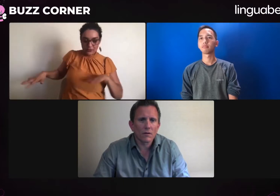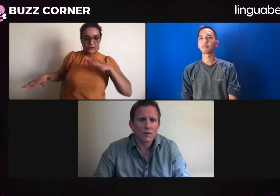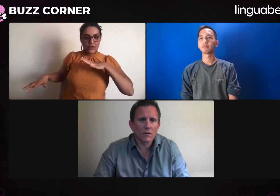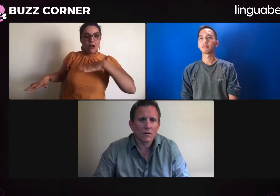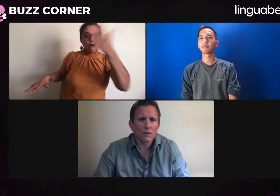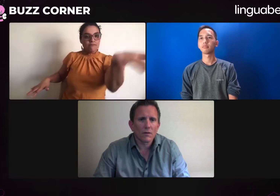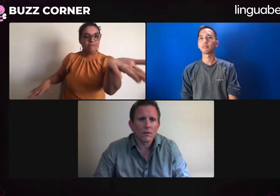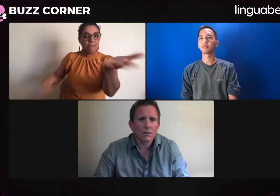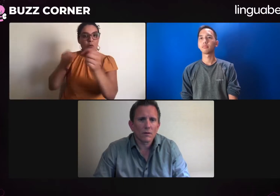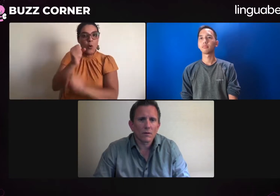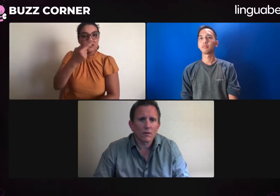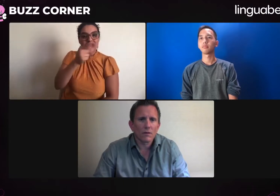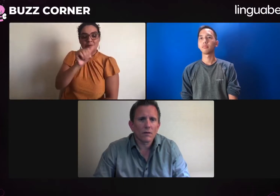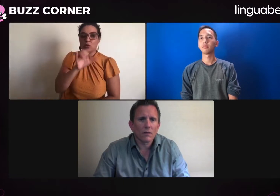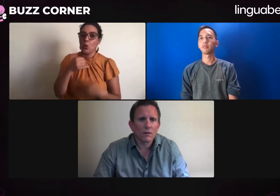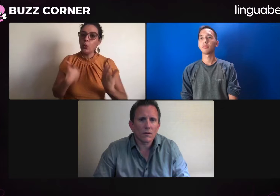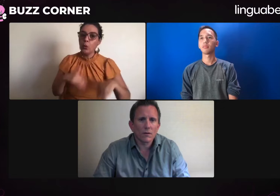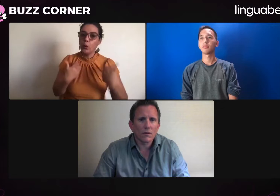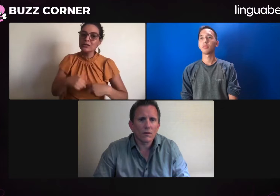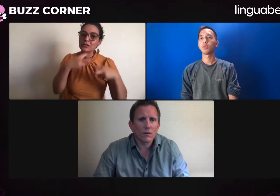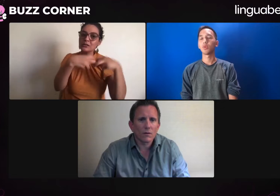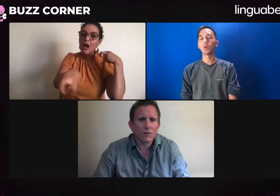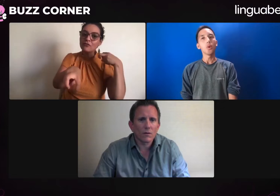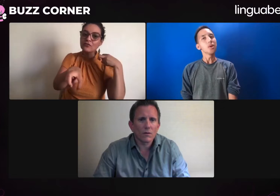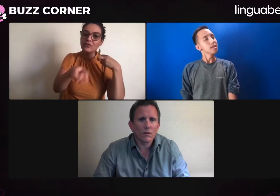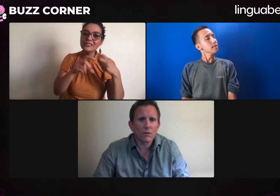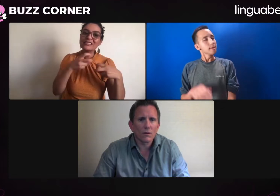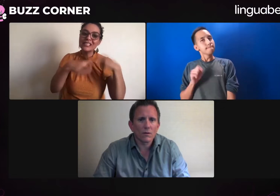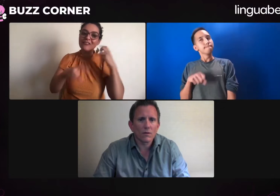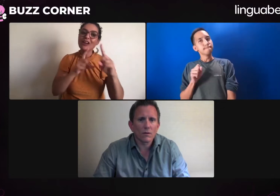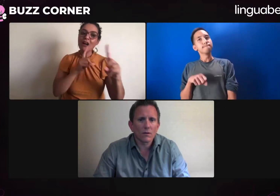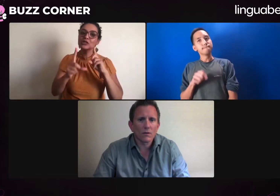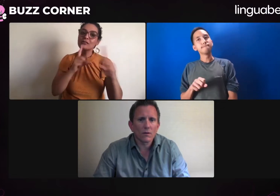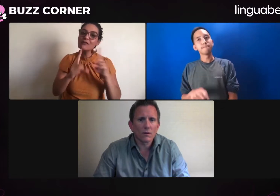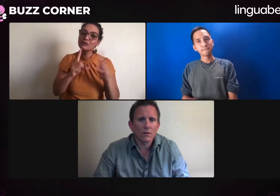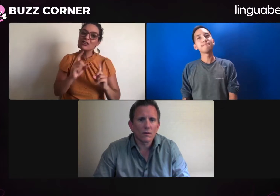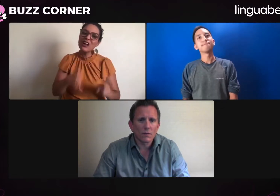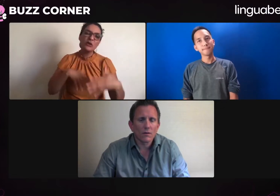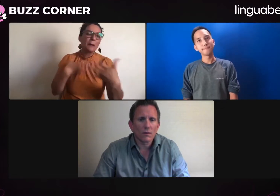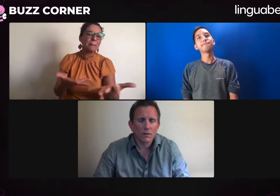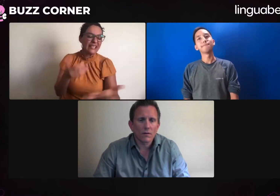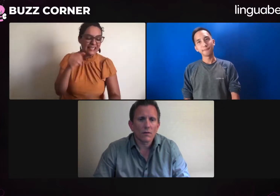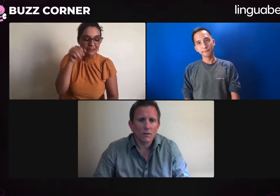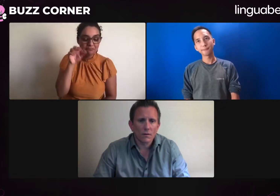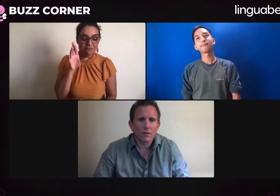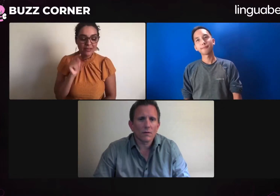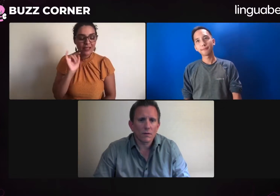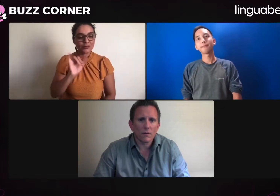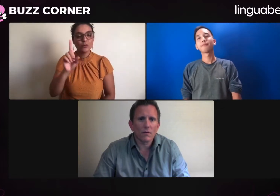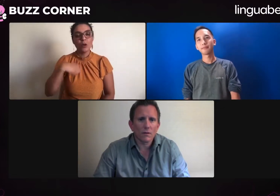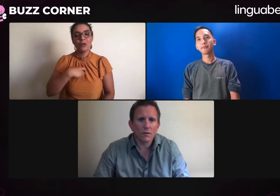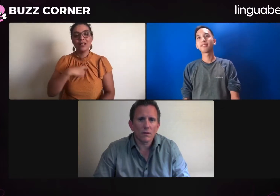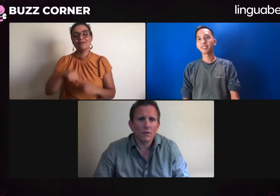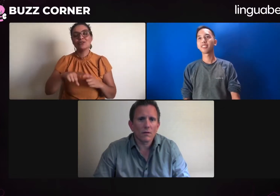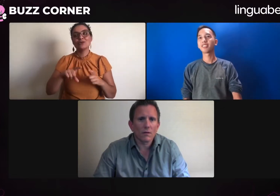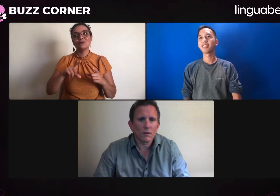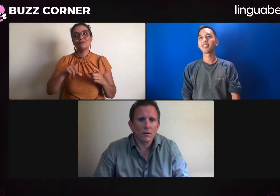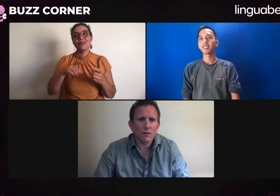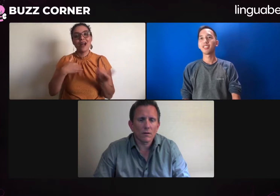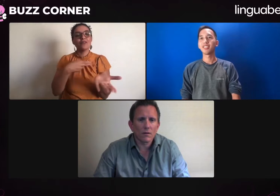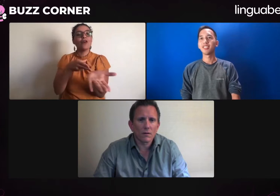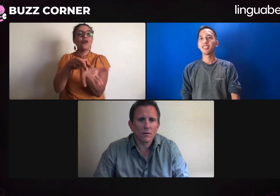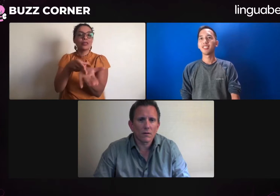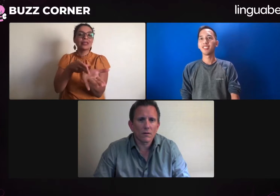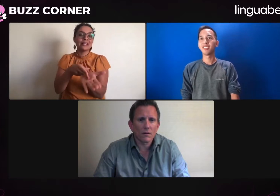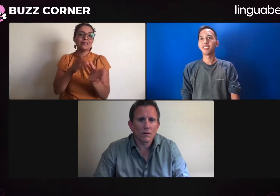really does impact us. But it can be very, very difficult to separate those two, I have to admit. And